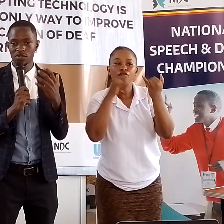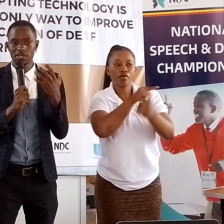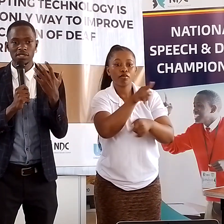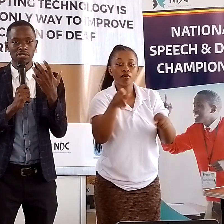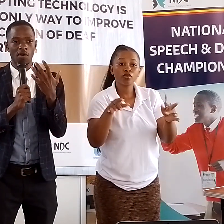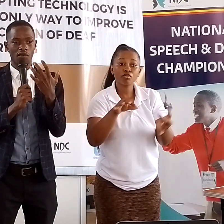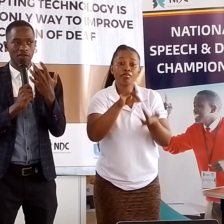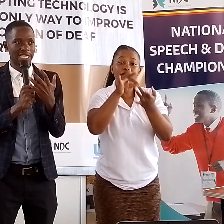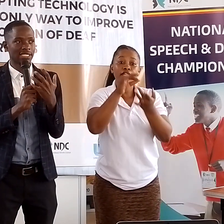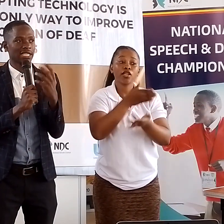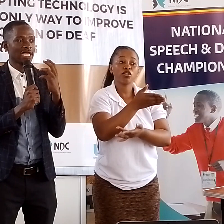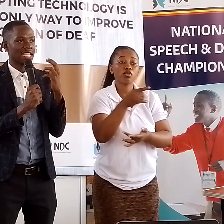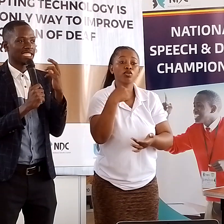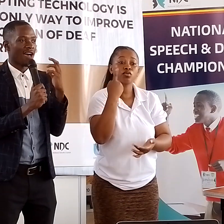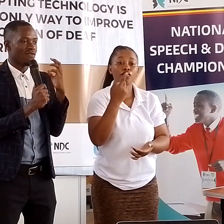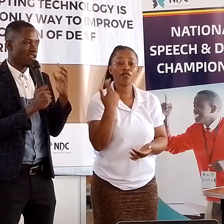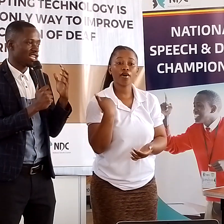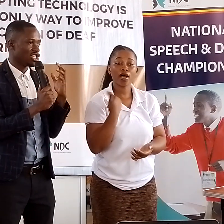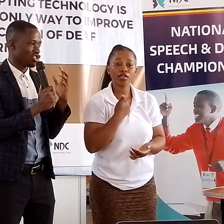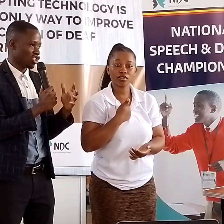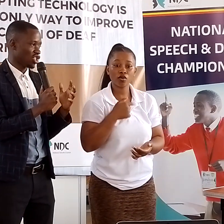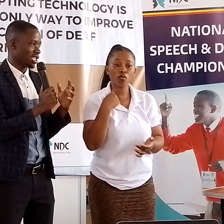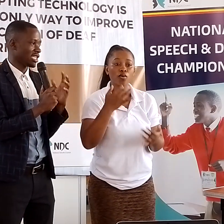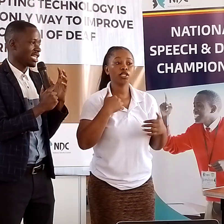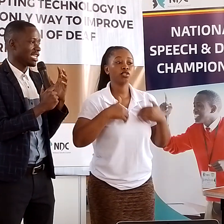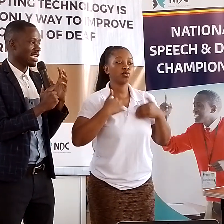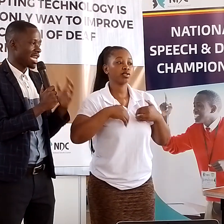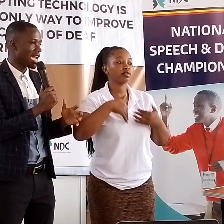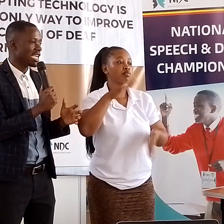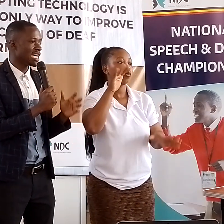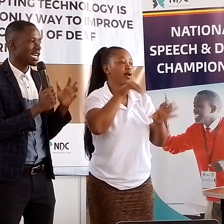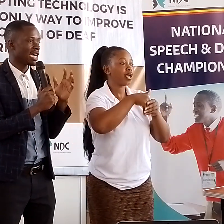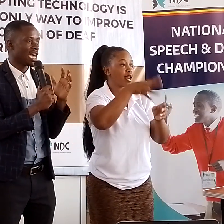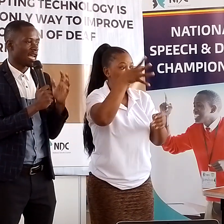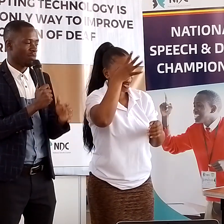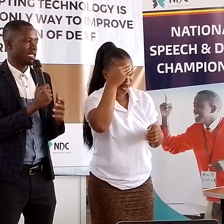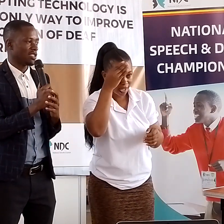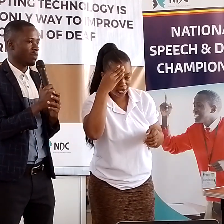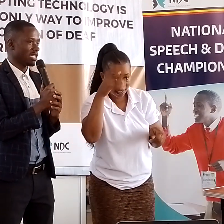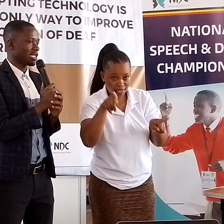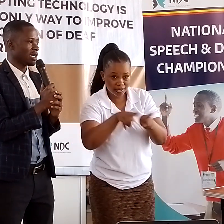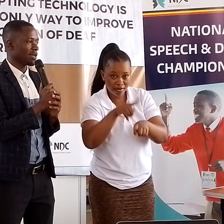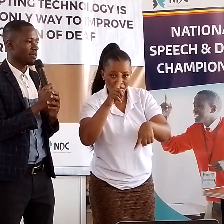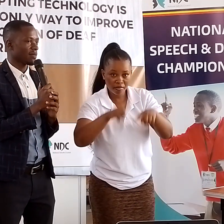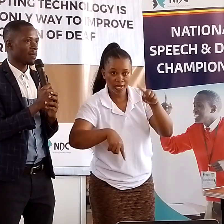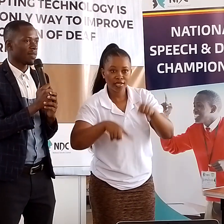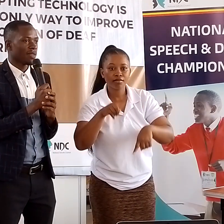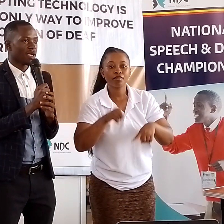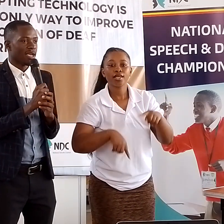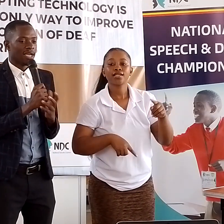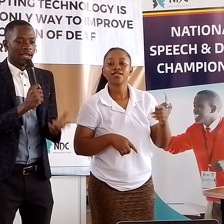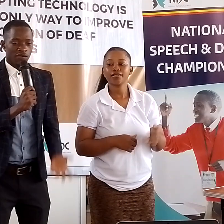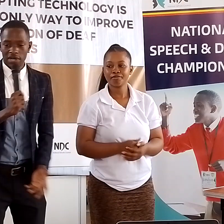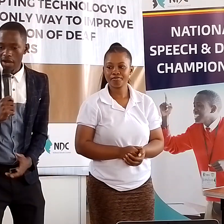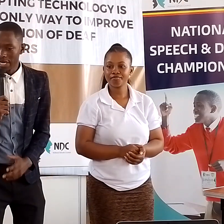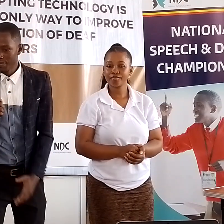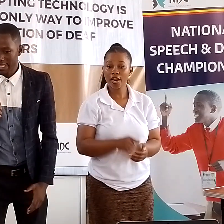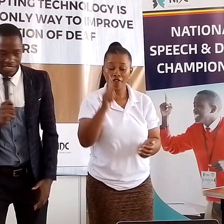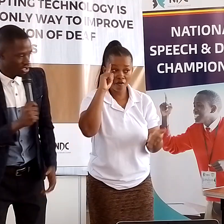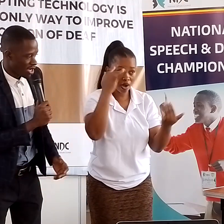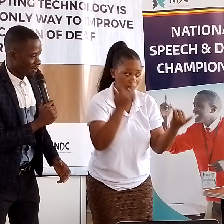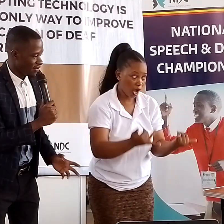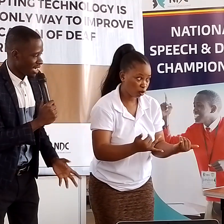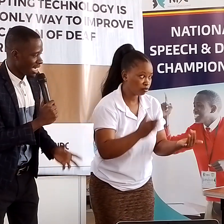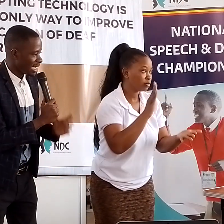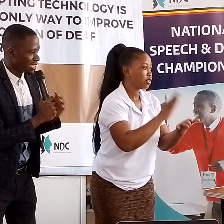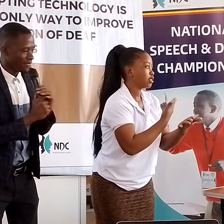especially to those of us that are very interested in learning and participating. For now, let me